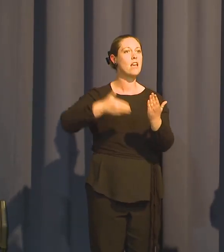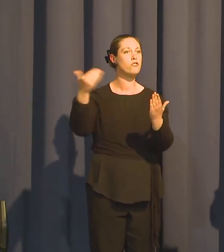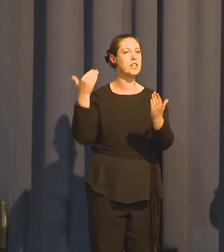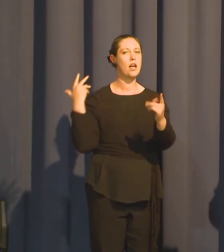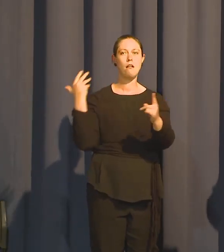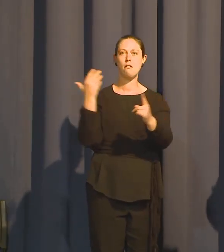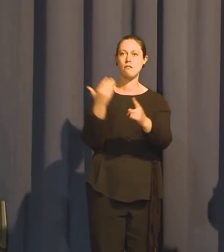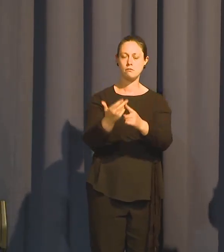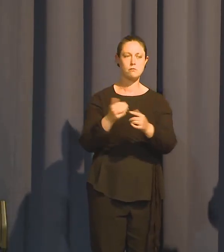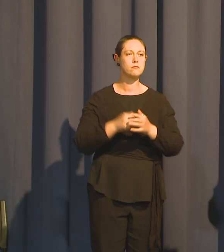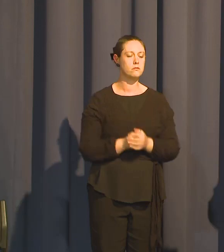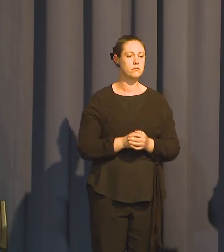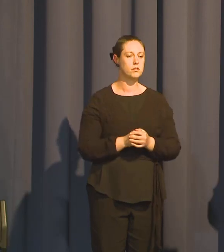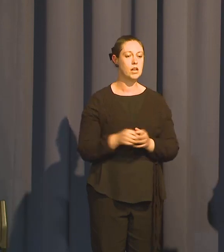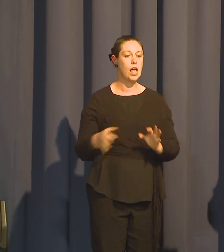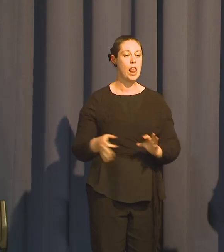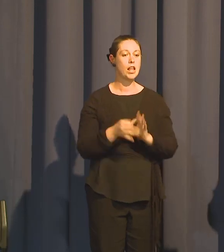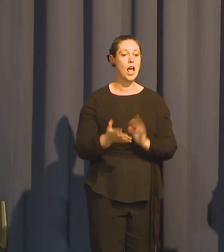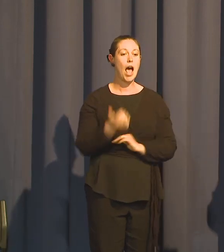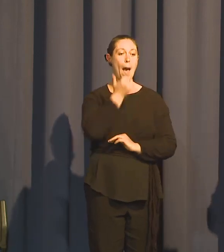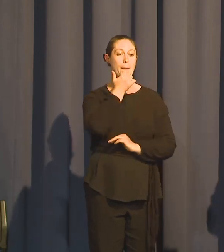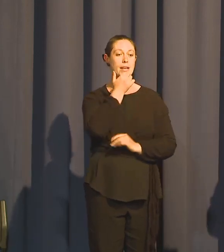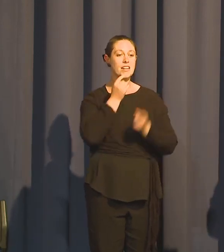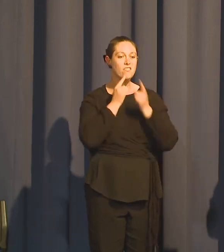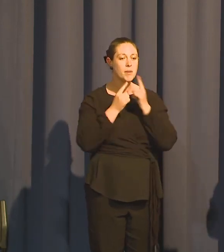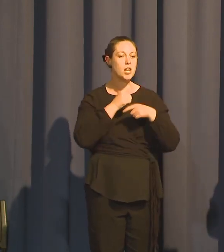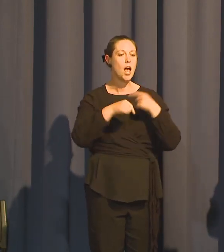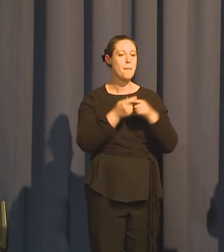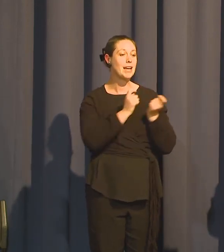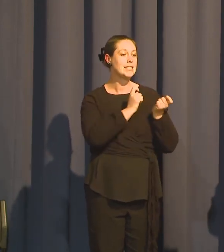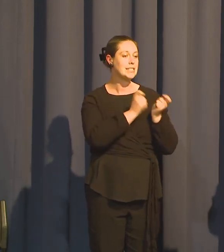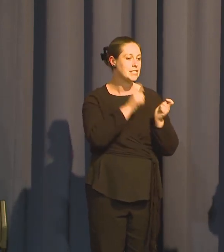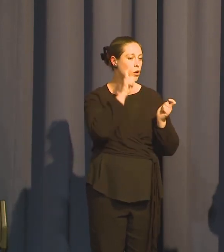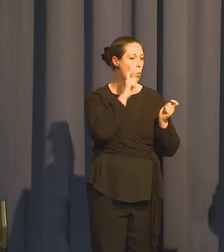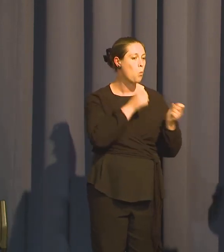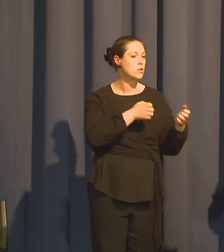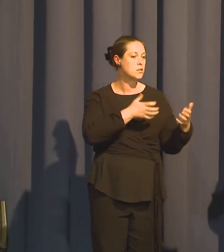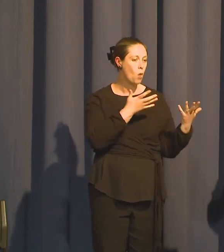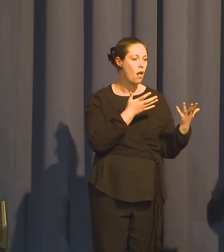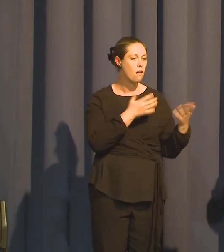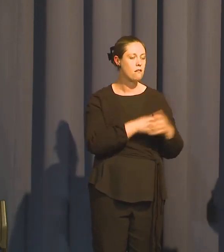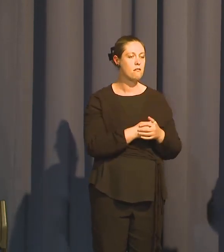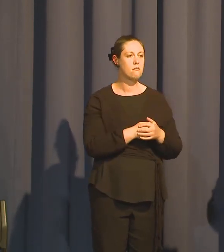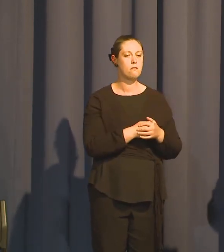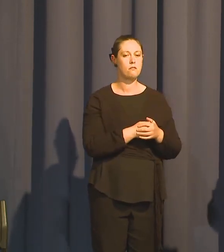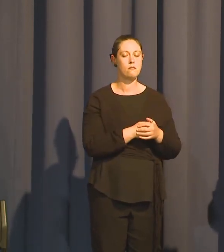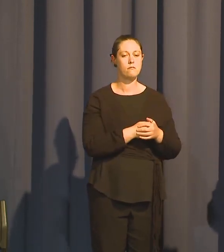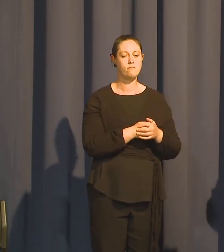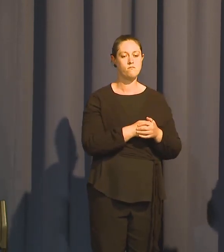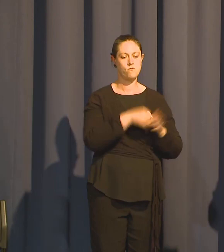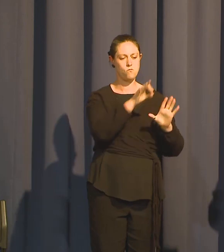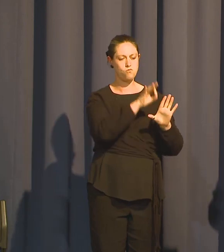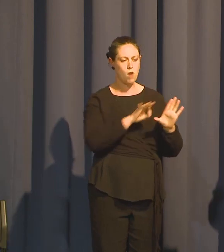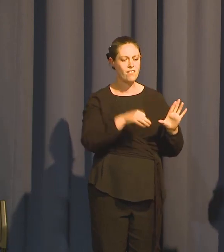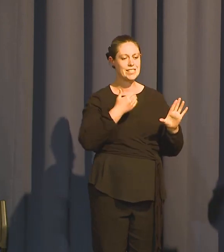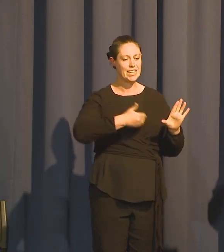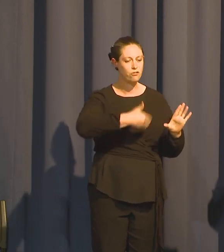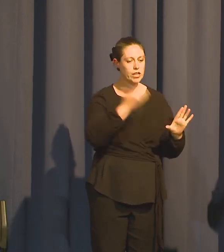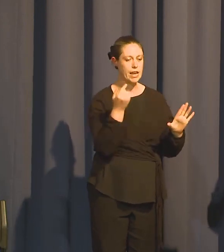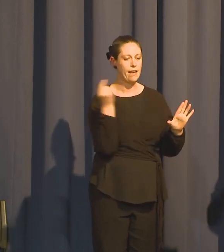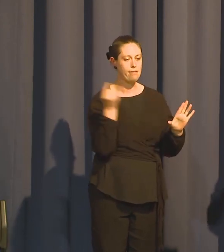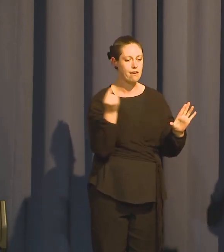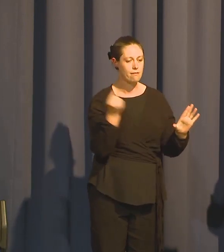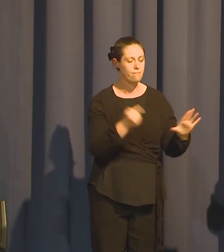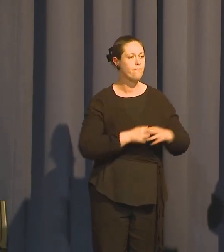link to update information on the testing of the water supply, and there are graphs there every day.